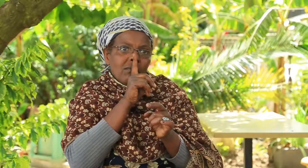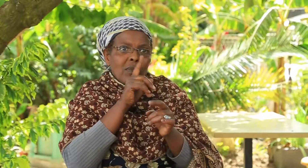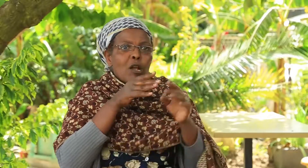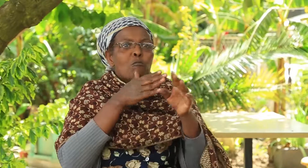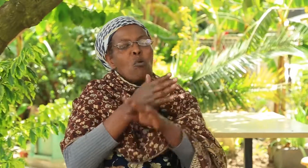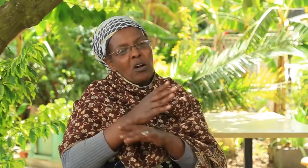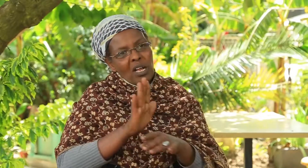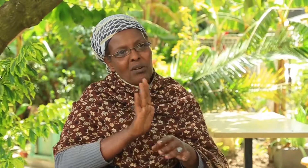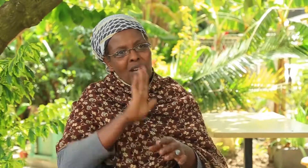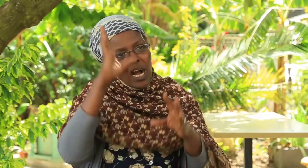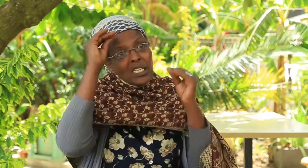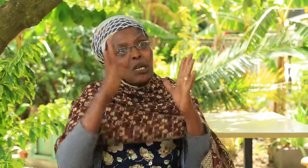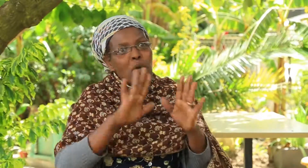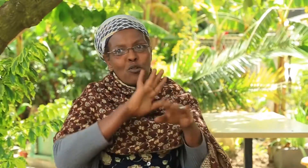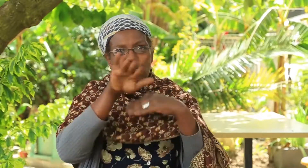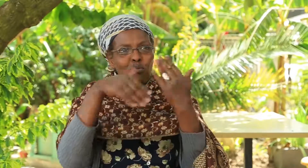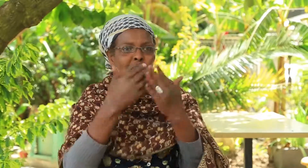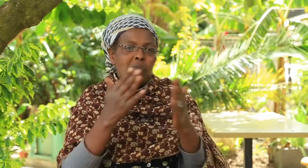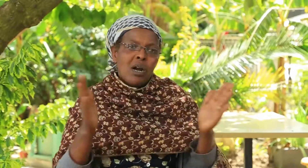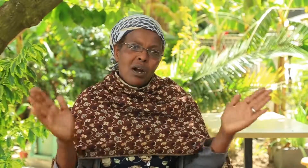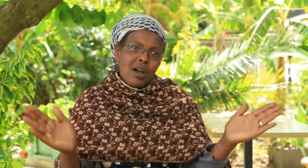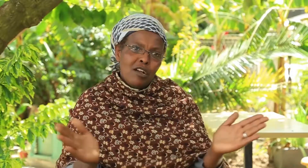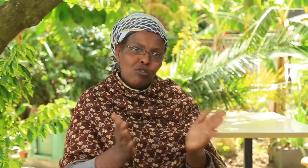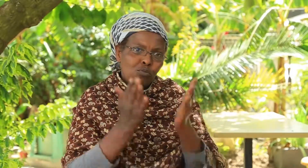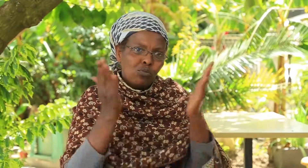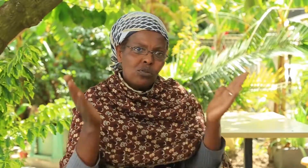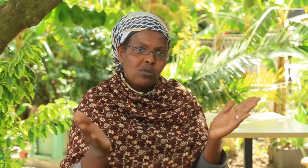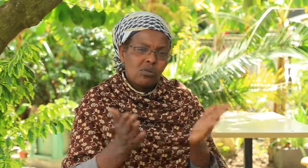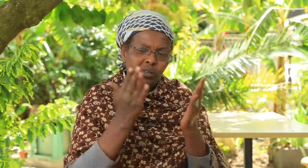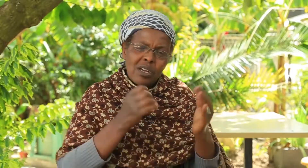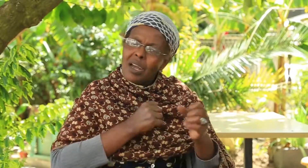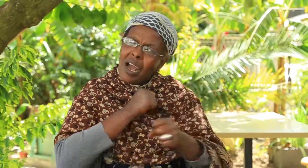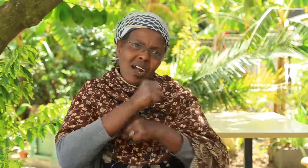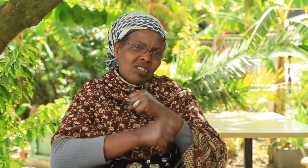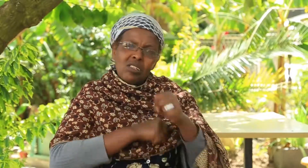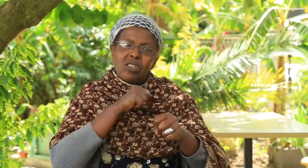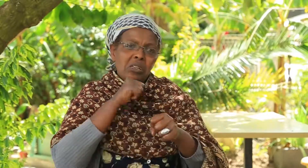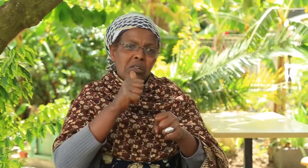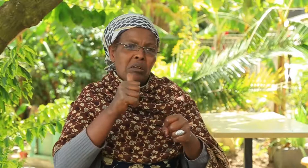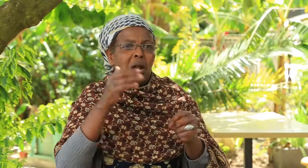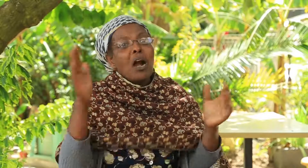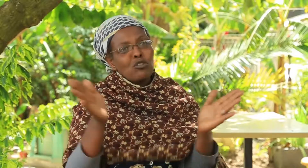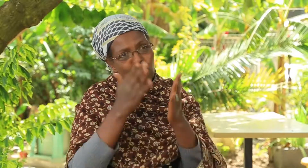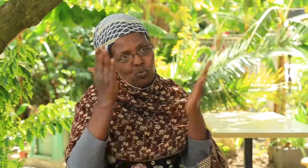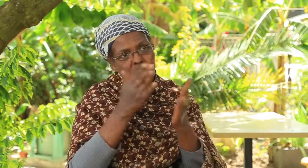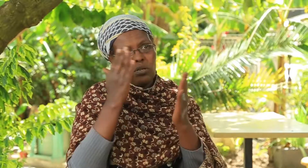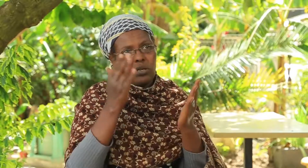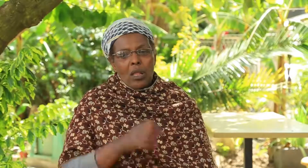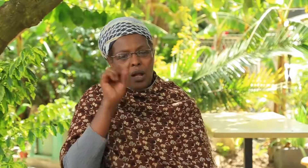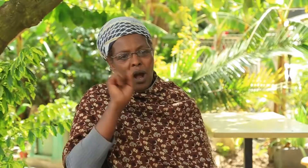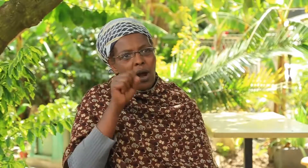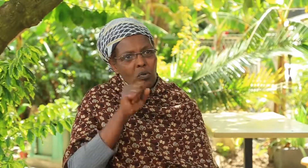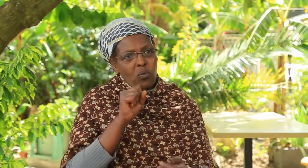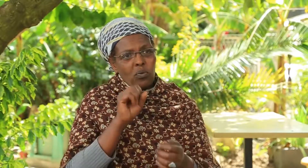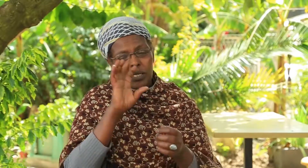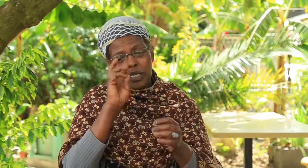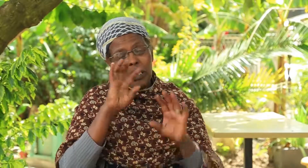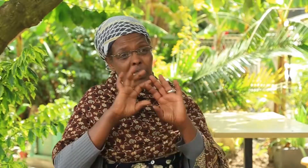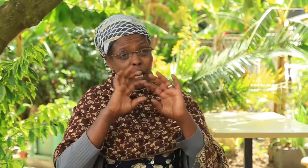all know very well what he did with you." I felt afraid and I kept quiet. But the teachers were encouraging me. They